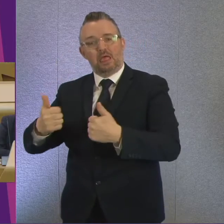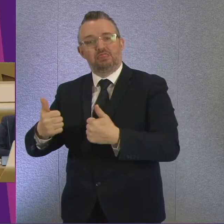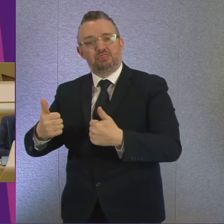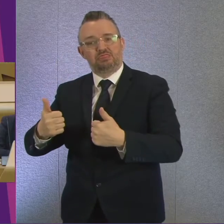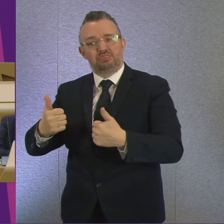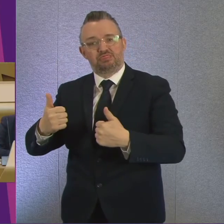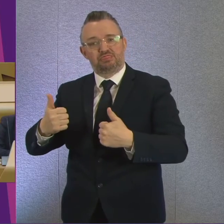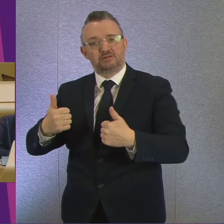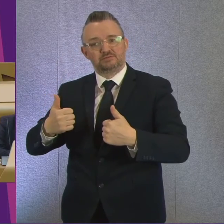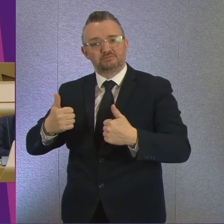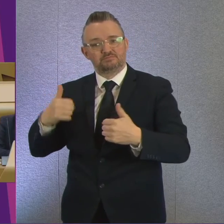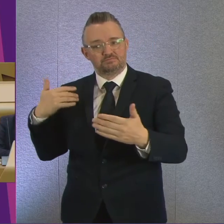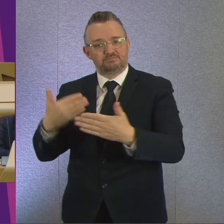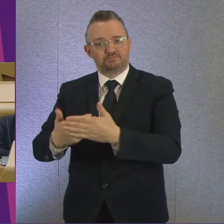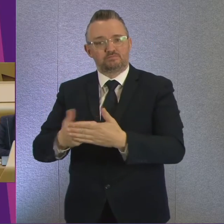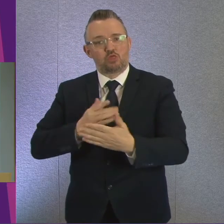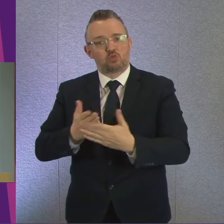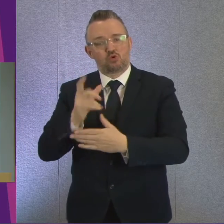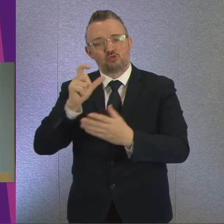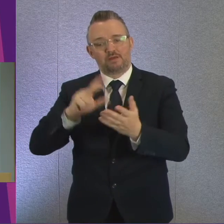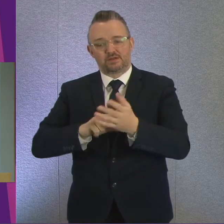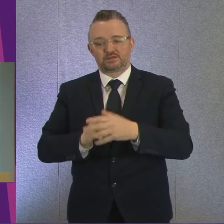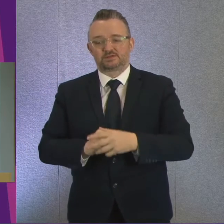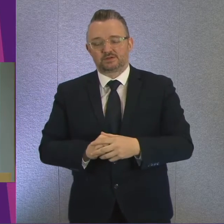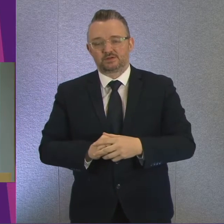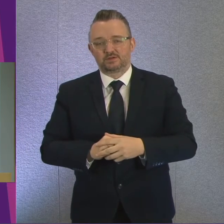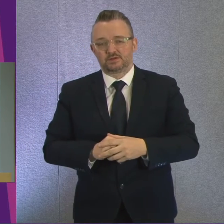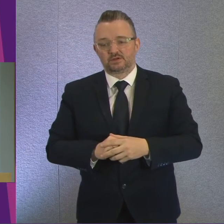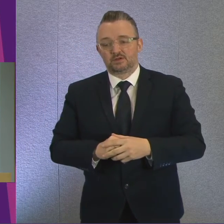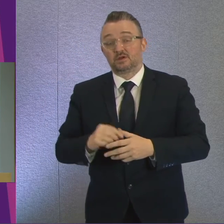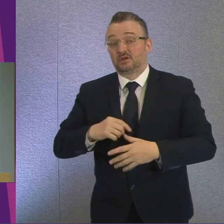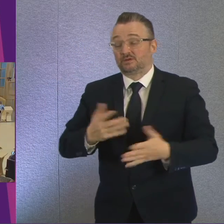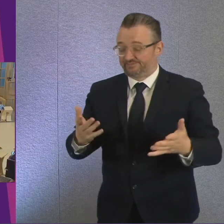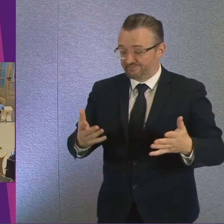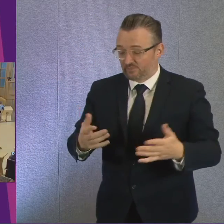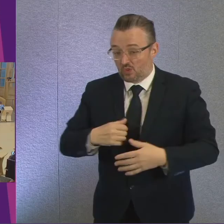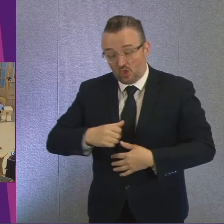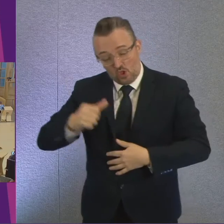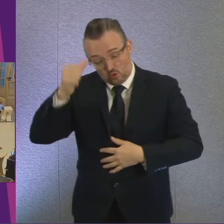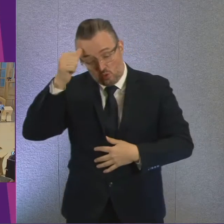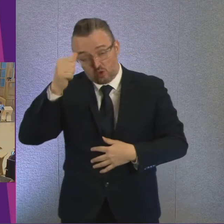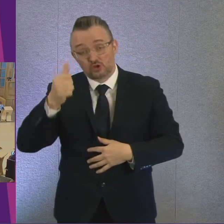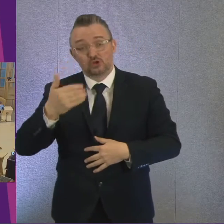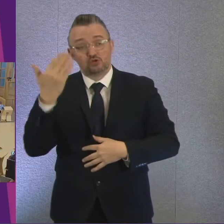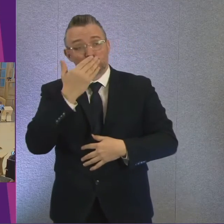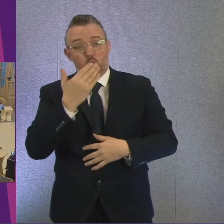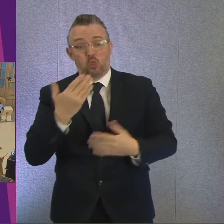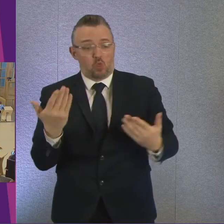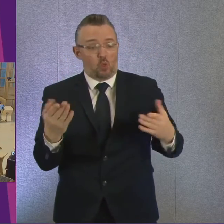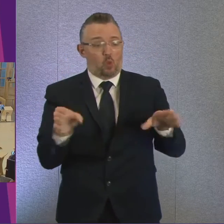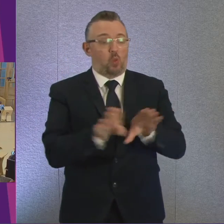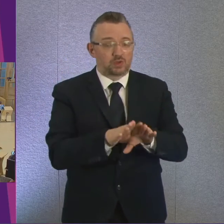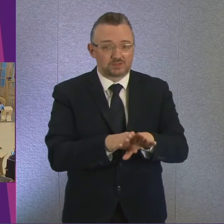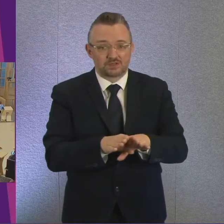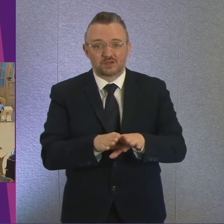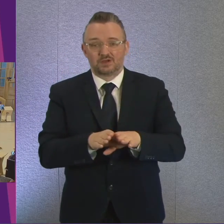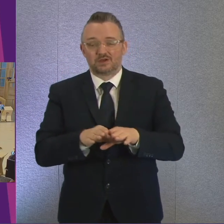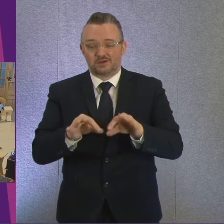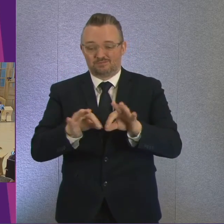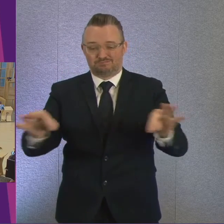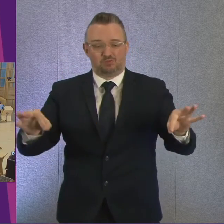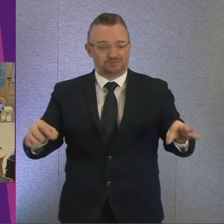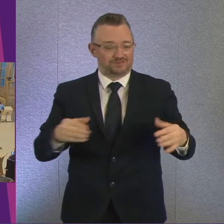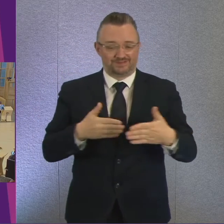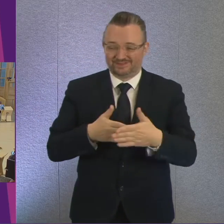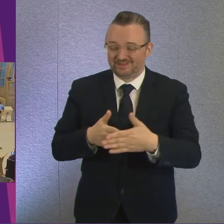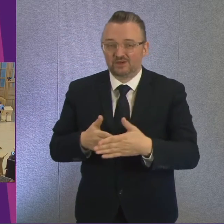outbreak. Minister Claire Hockey. We know that closing schools and placing restrictions on everyday life has been difficult for everyone,